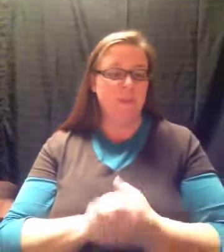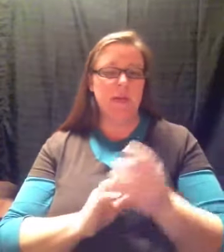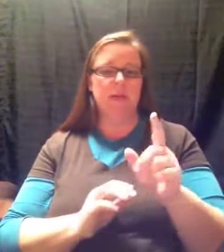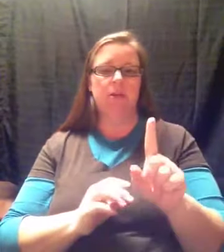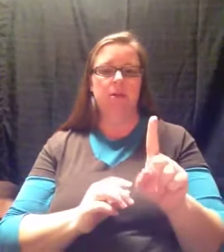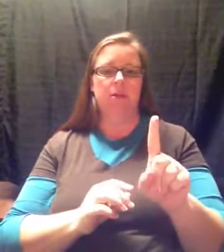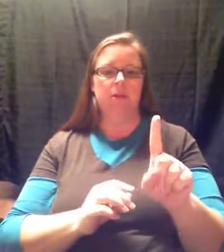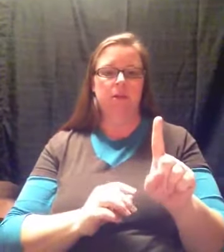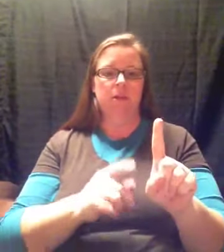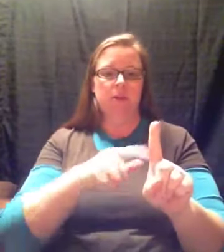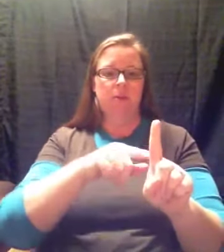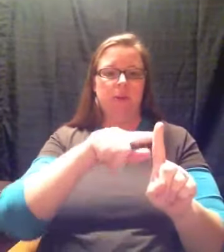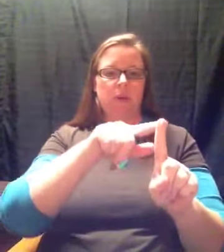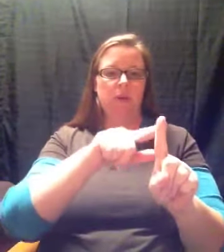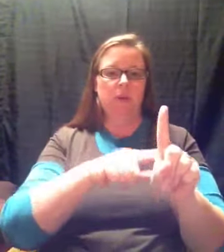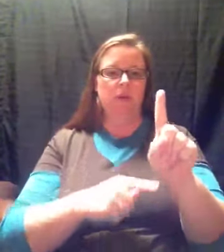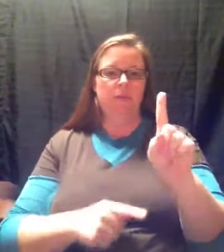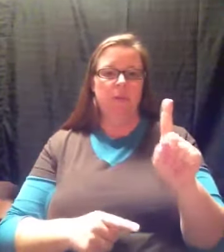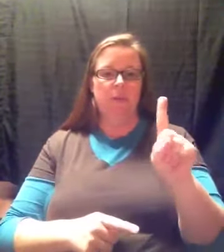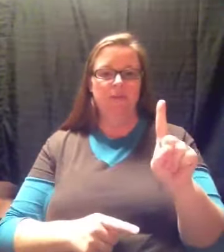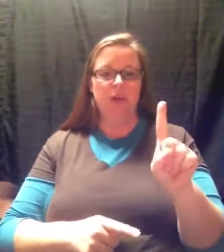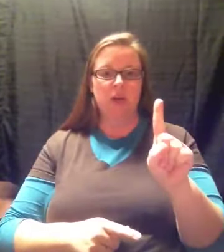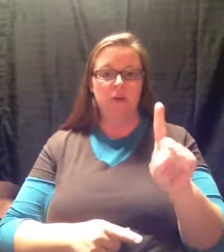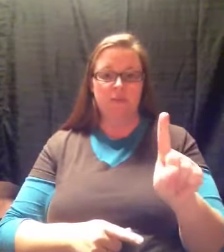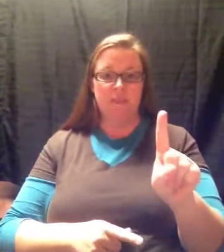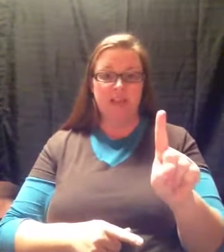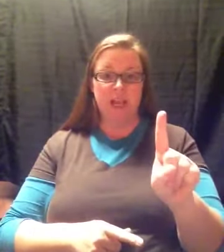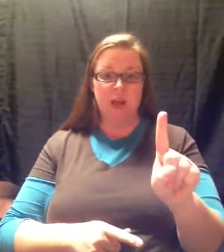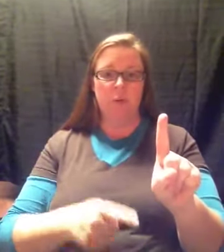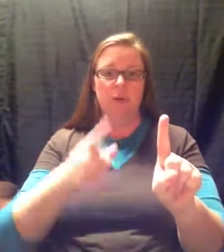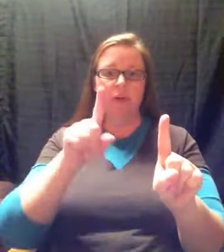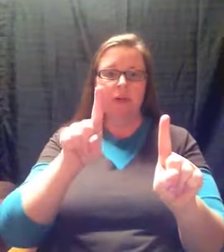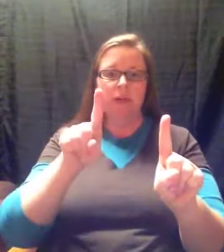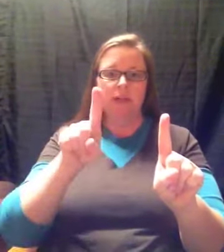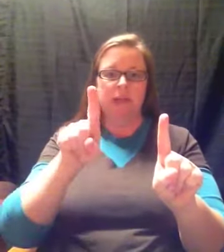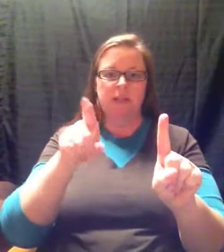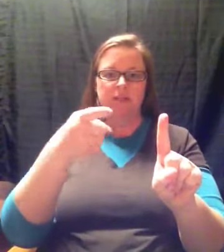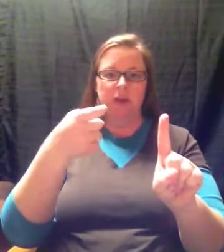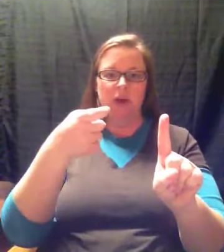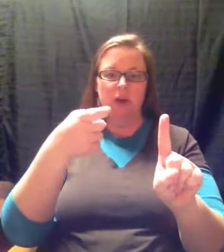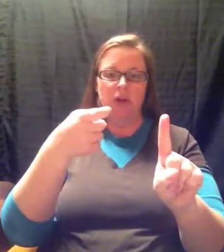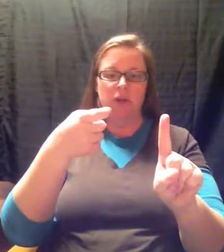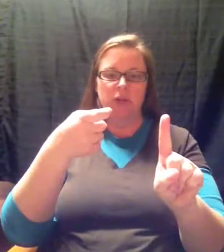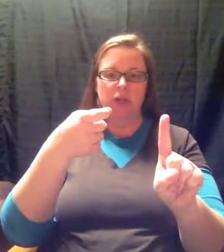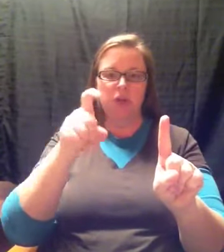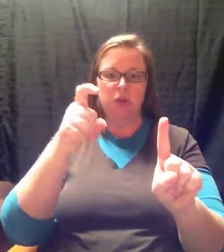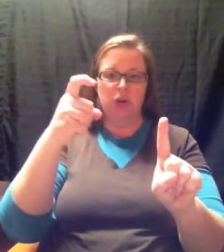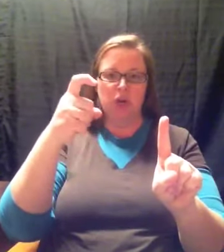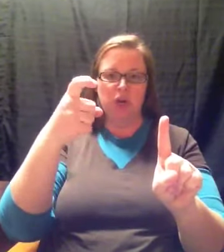From, you put your one finger facing outward, take this finger and turn it to a